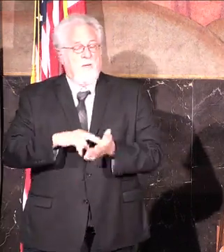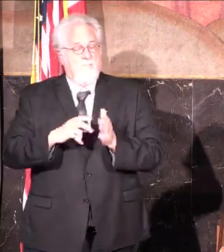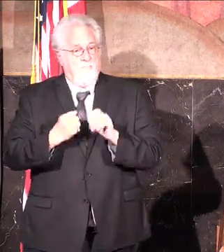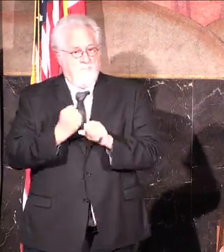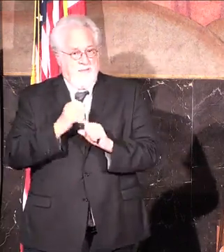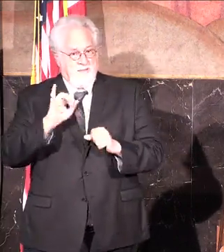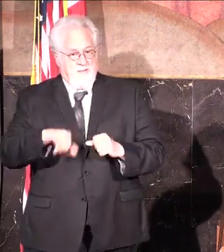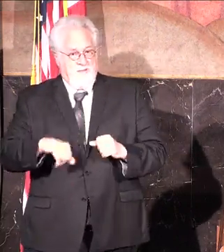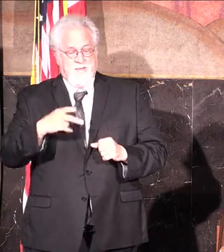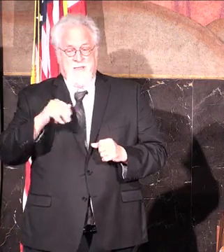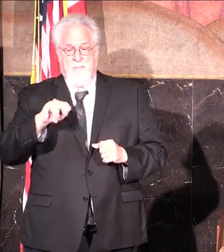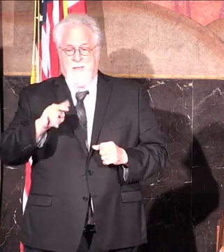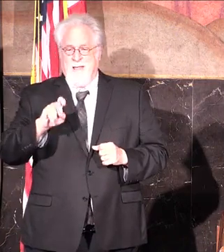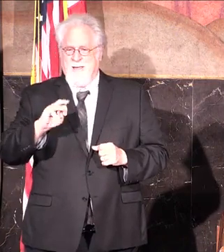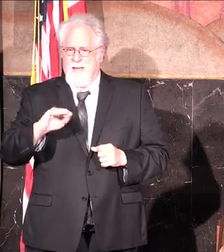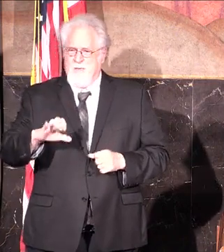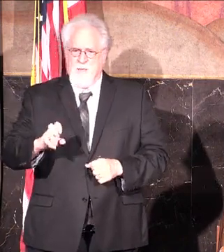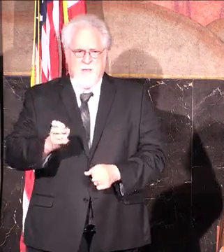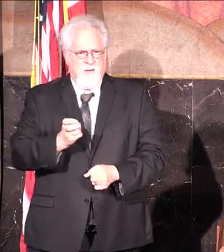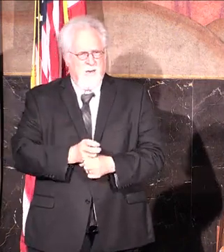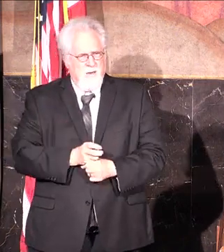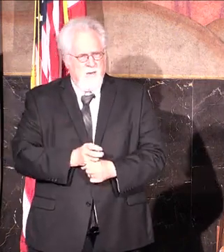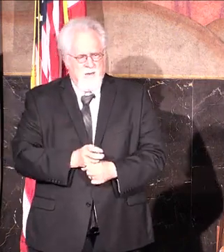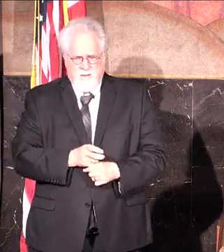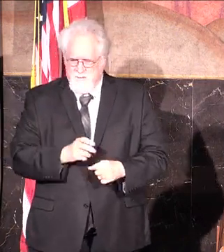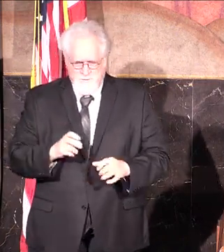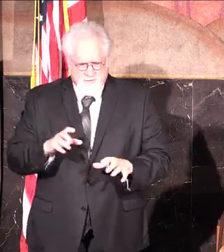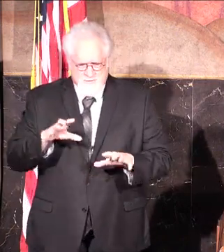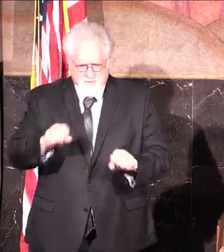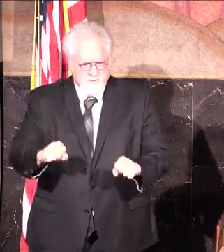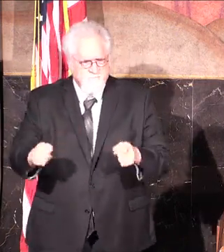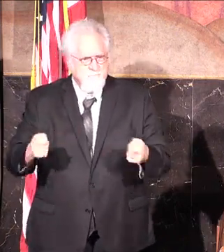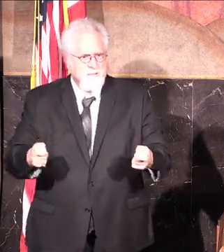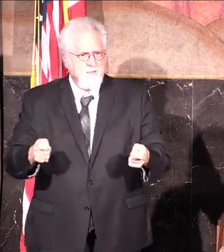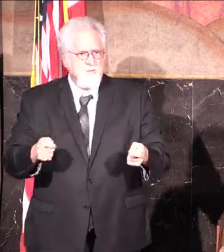particular pandemic so hard to try to manage.